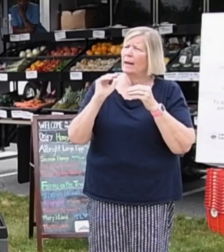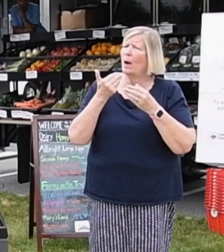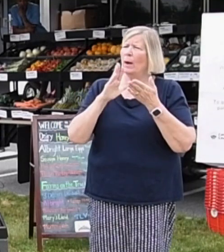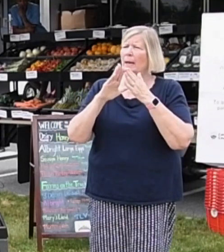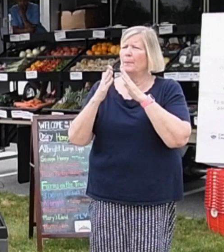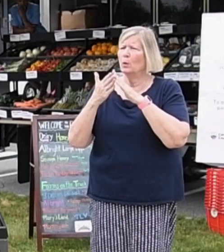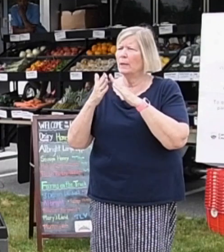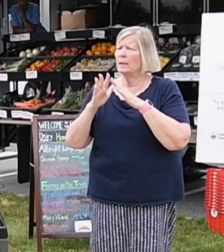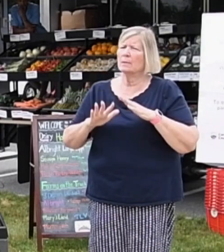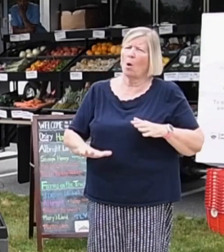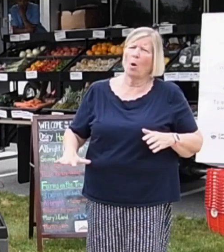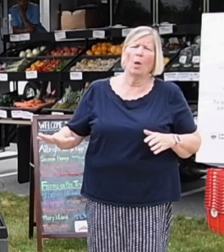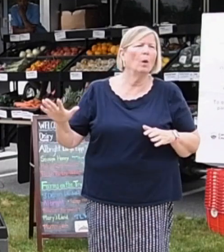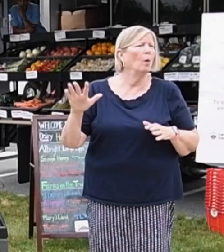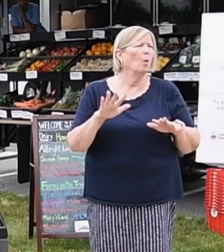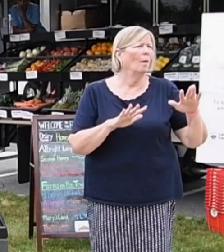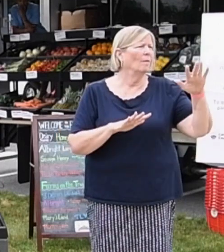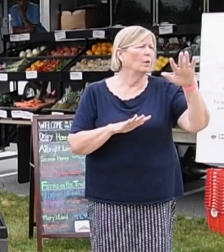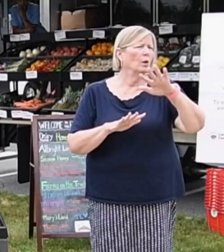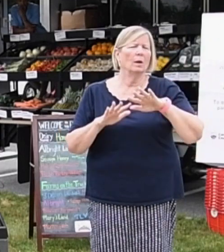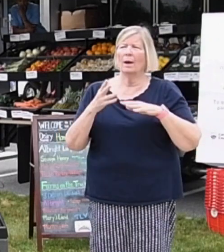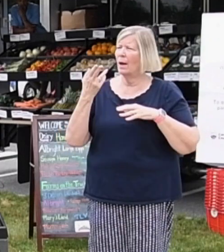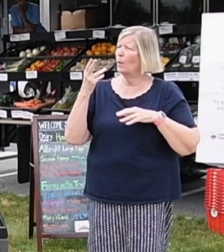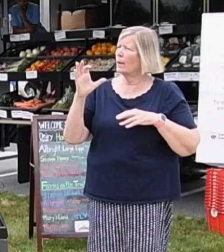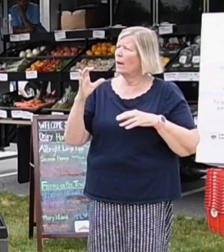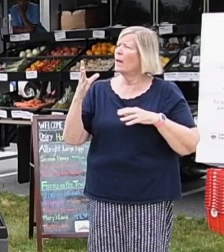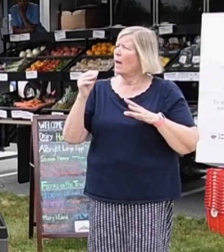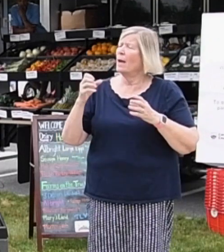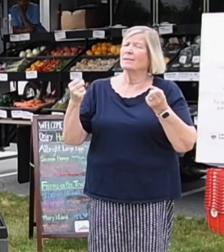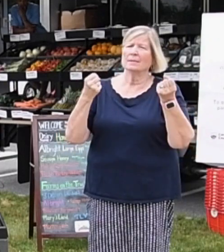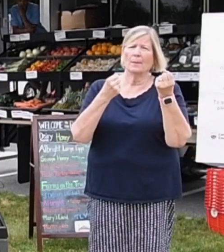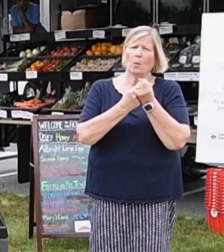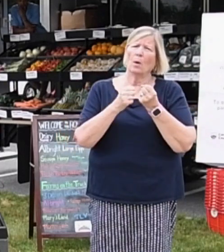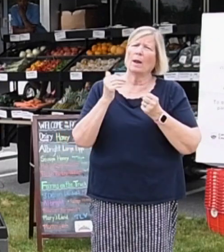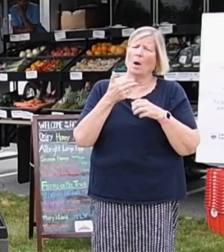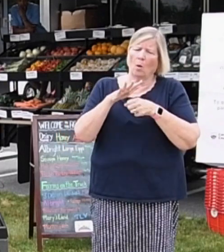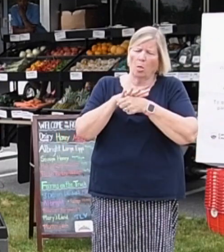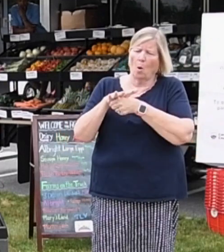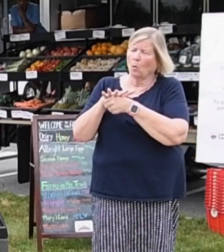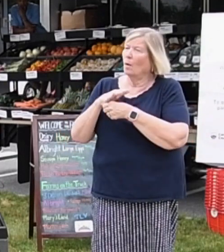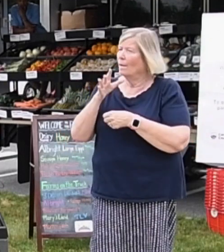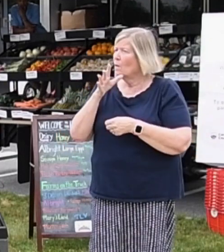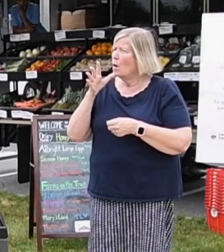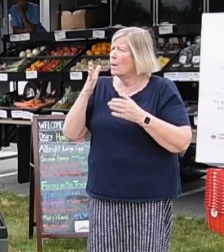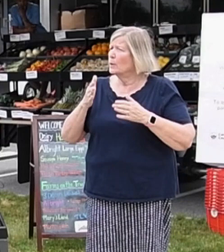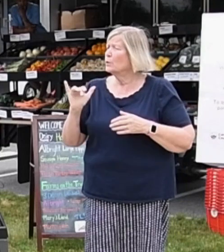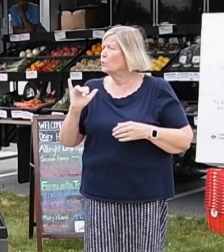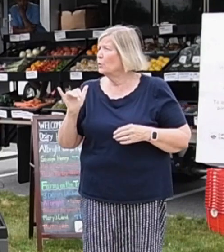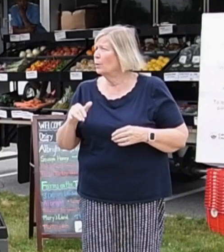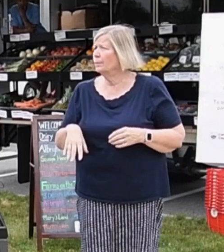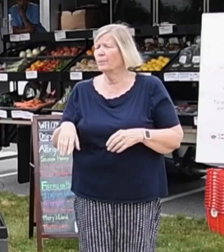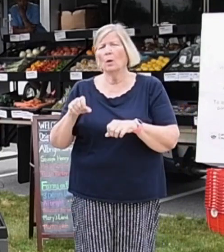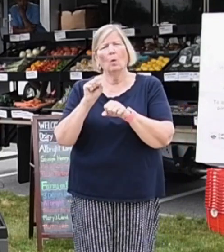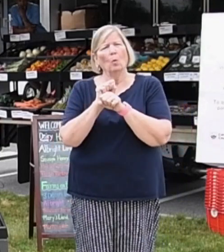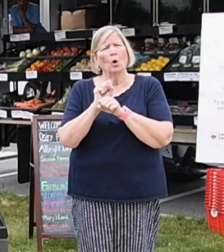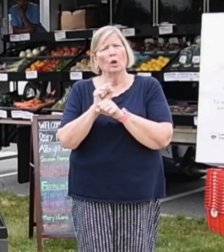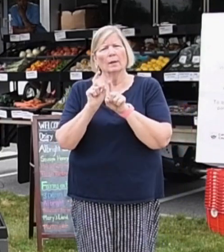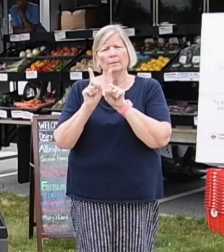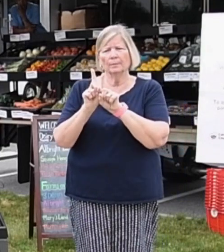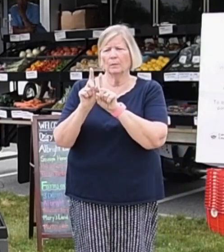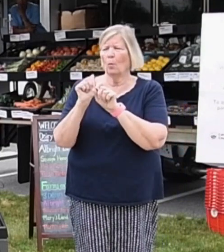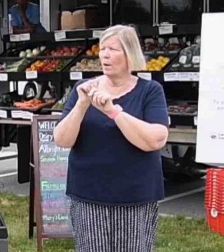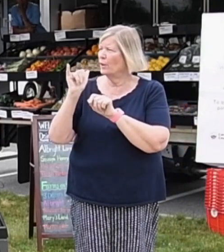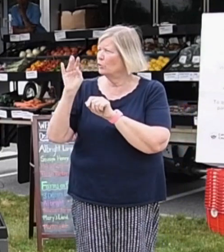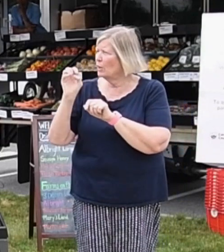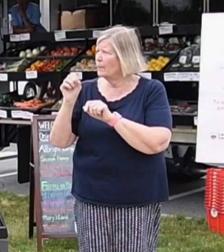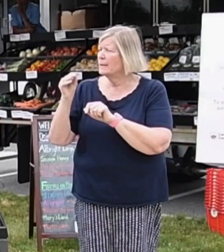communities across Howard County and to support our local farmers. Working alongside James